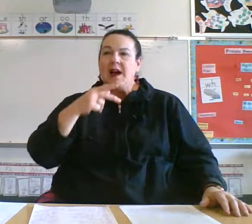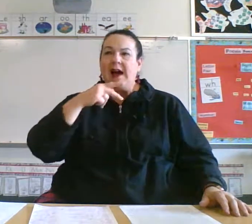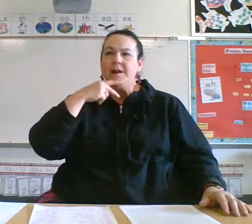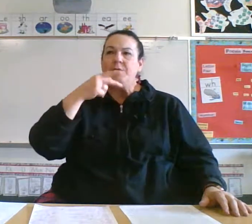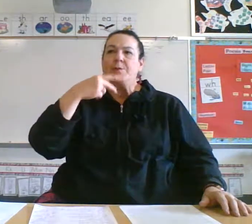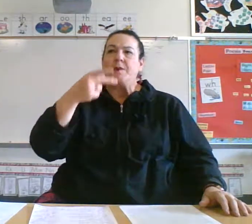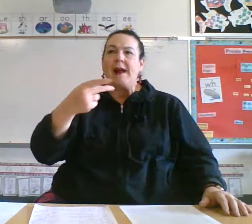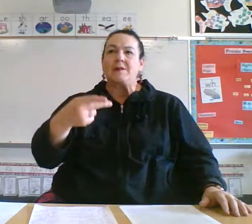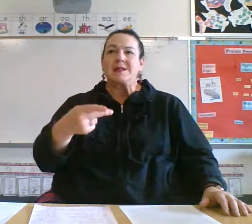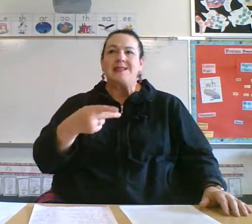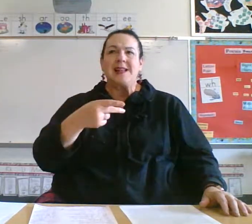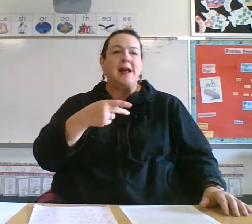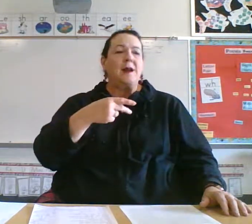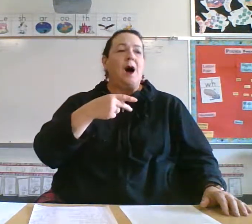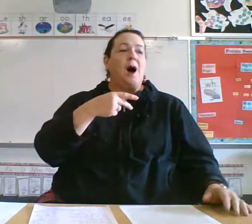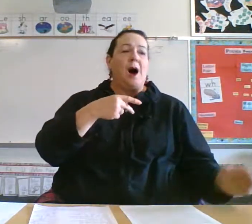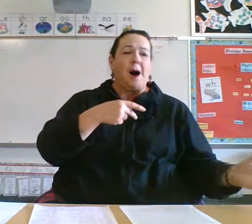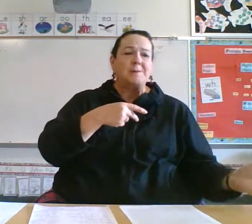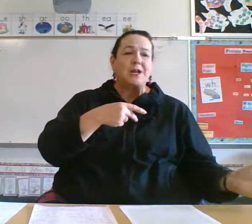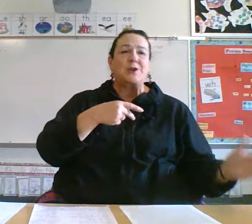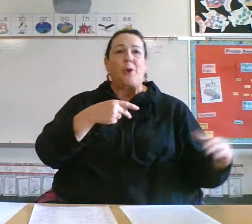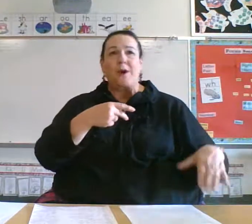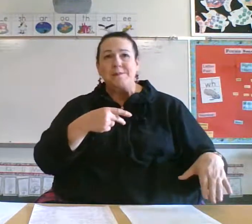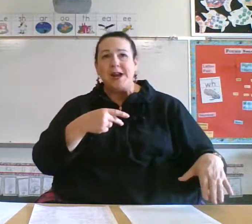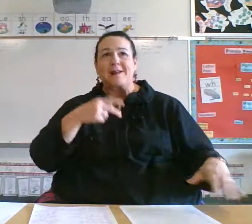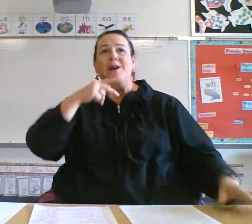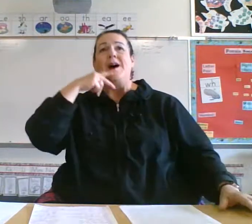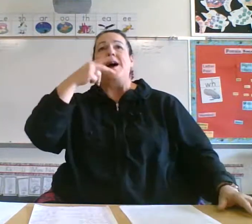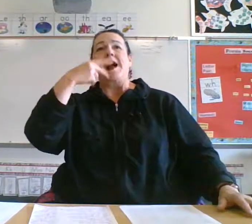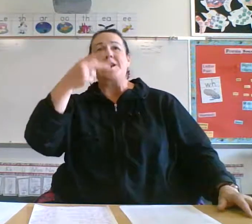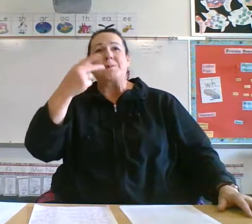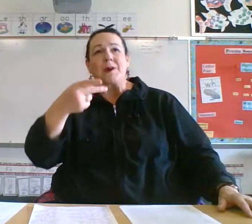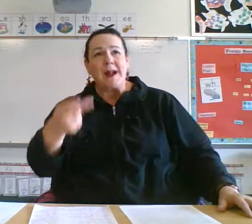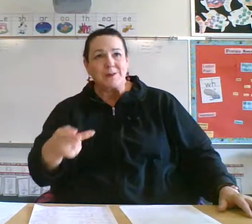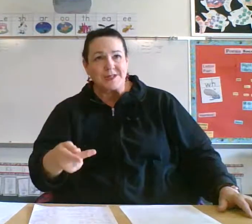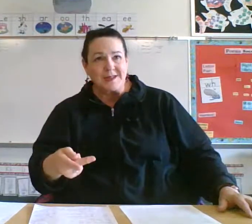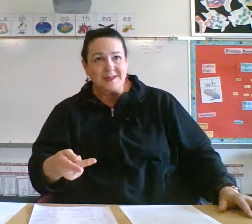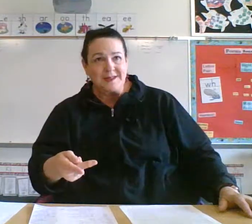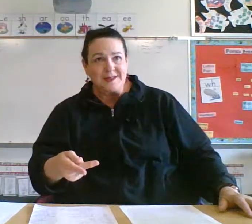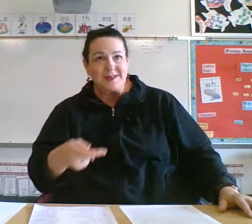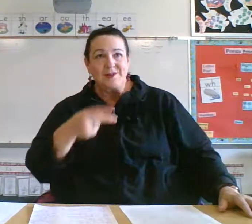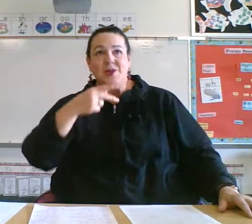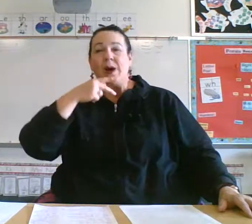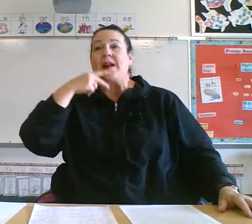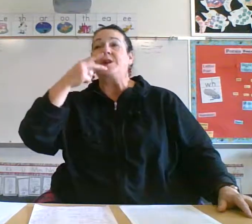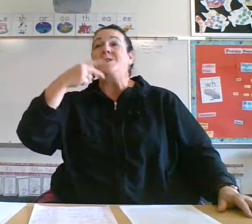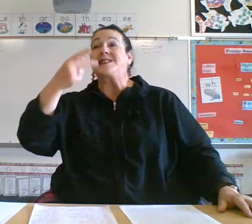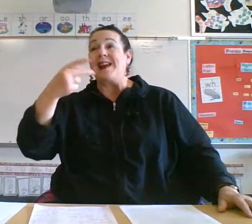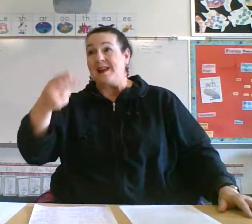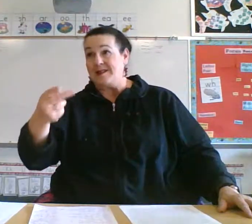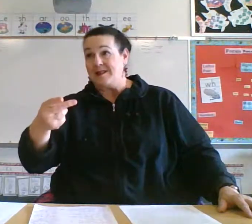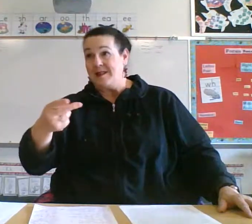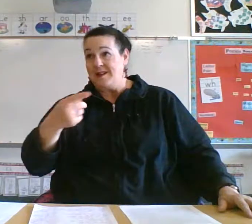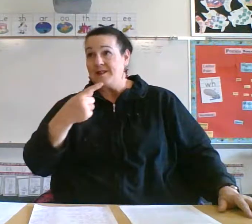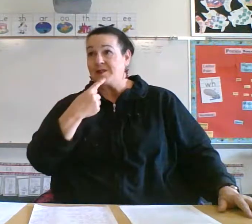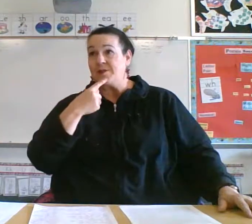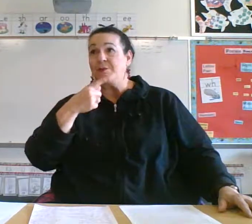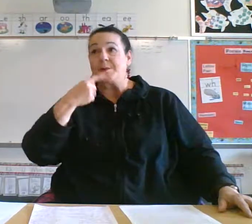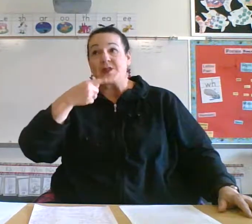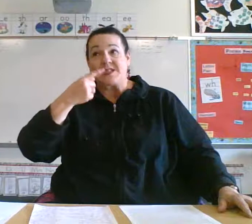do you pronounce? Is that object or object? How do you pronounce it? So how do you say it? So remember, say